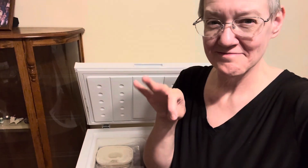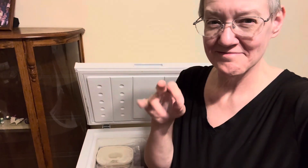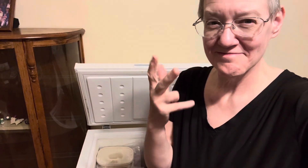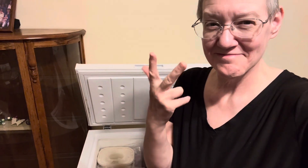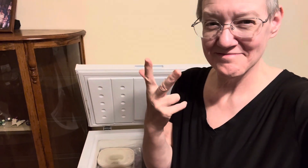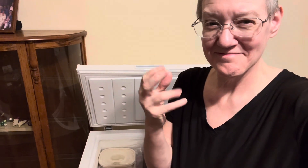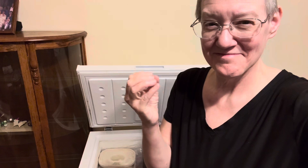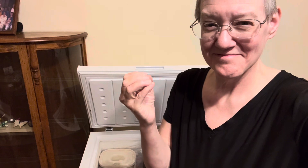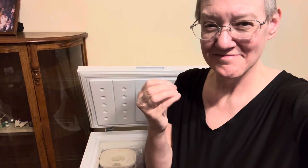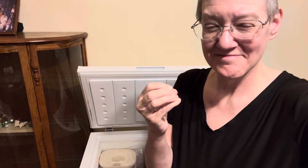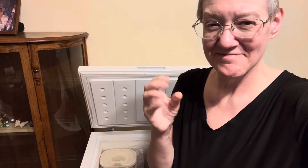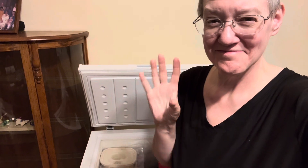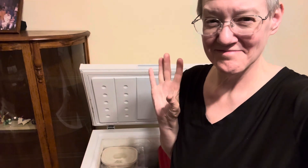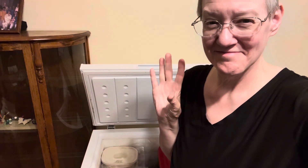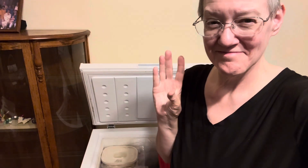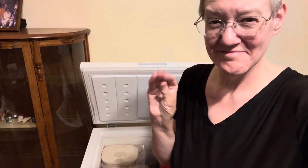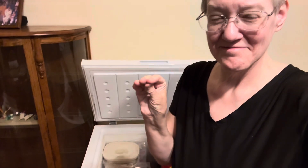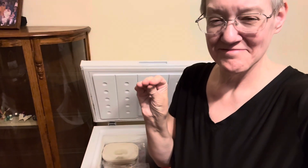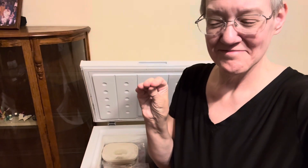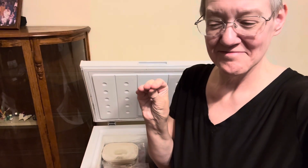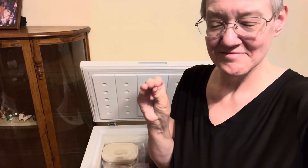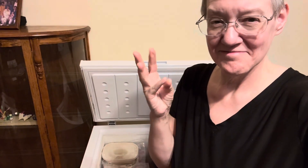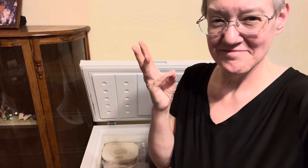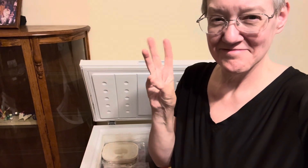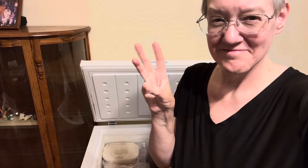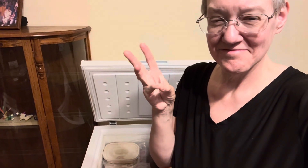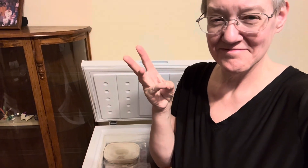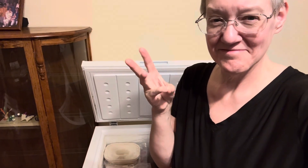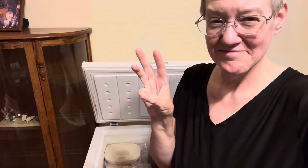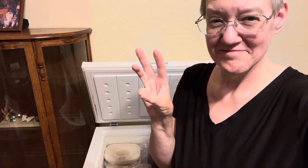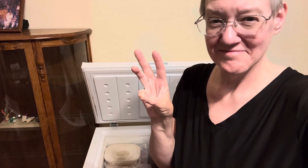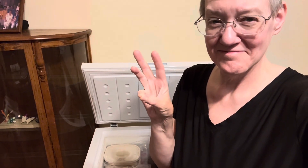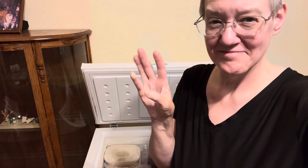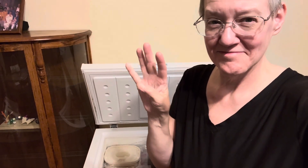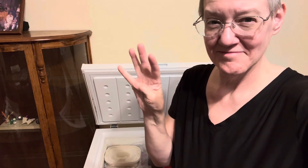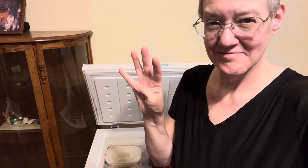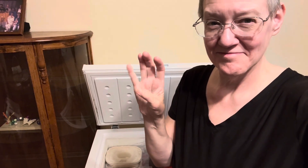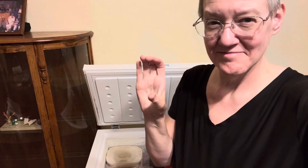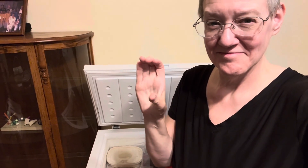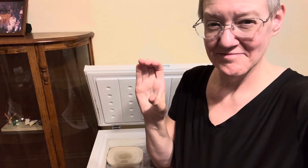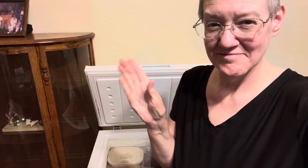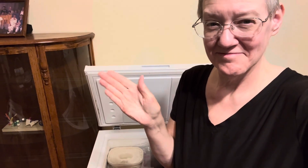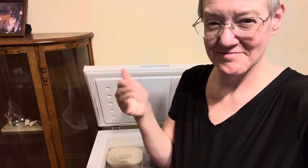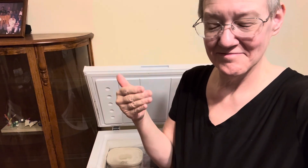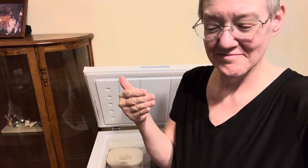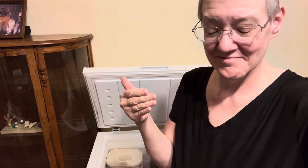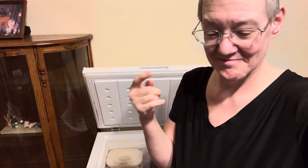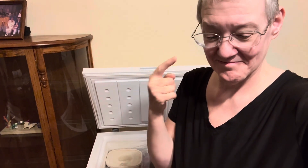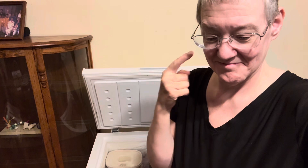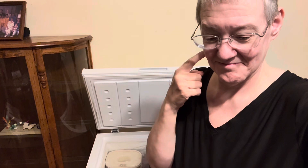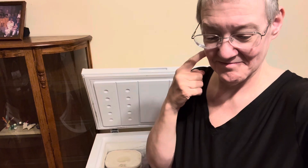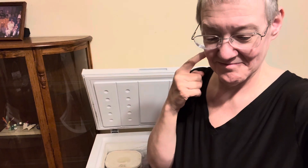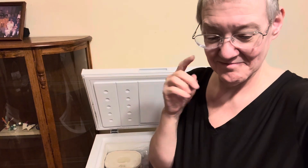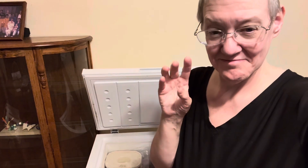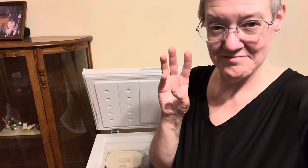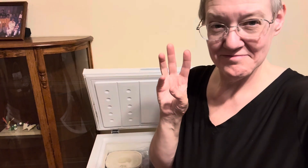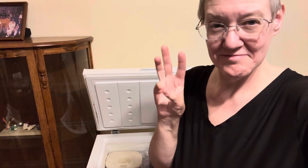I just found 3 more. So that's 16 4-cup containers. So I think